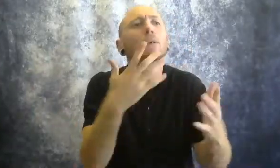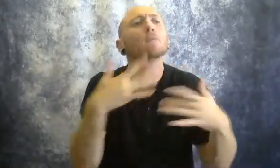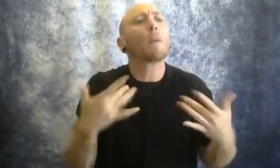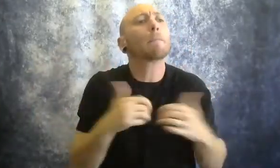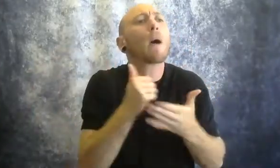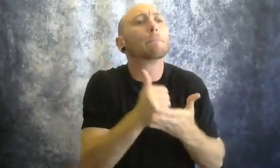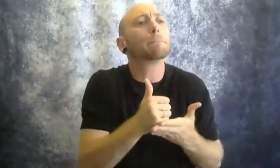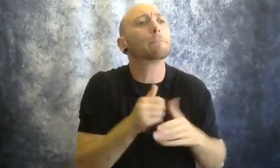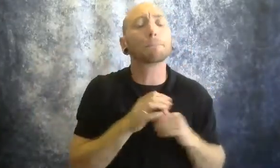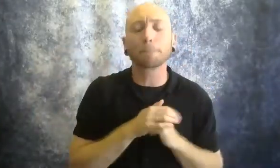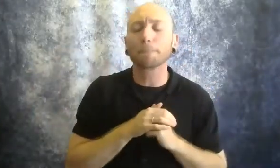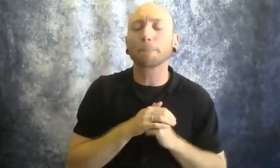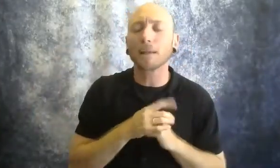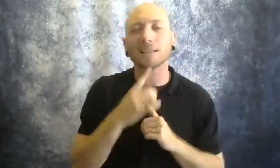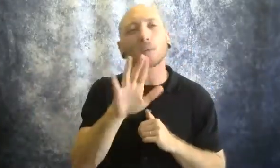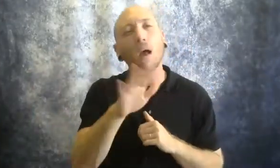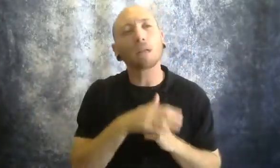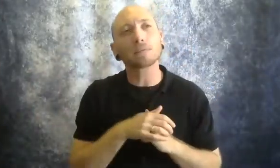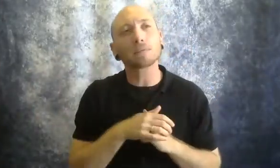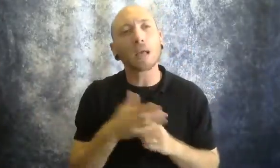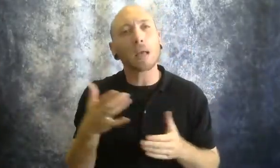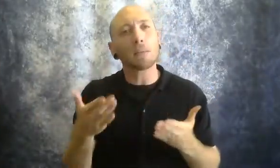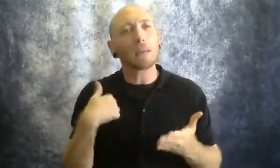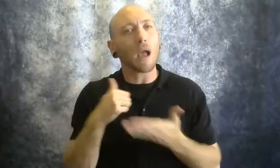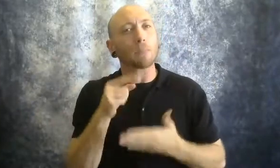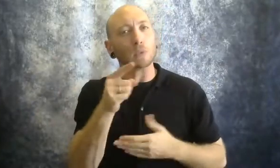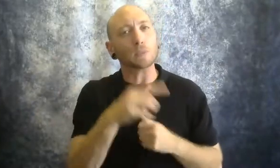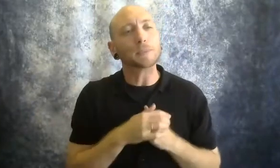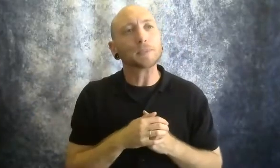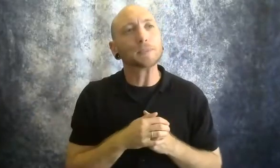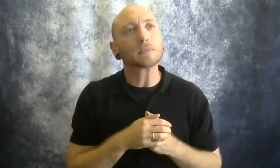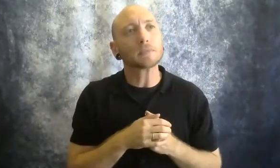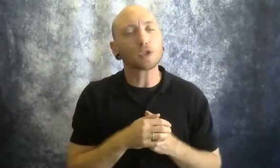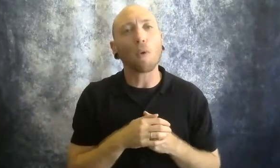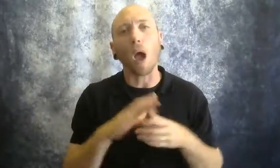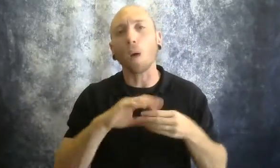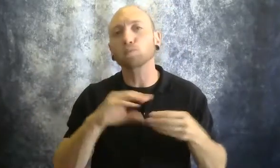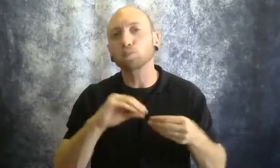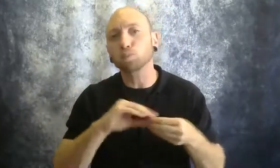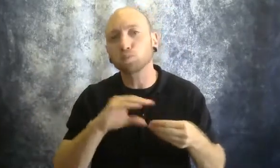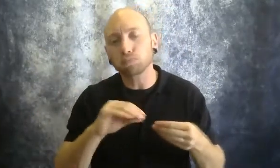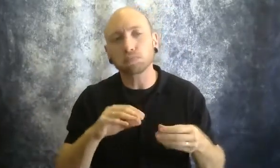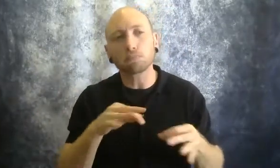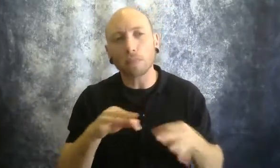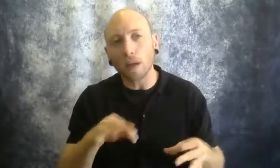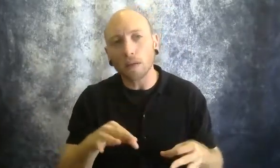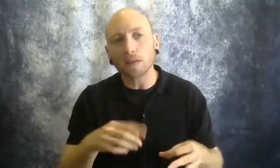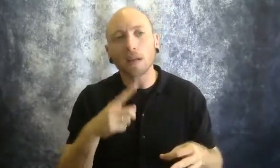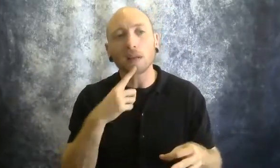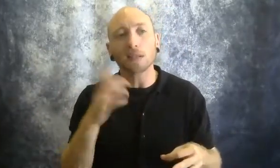was working on stuff at her desk there. And she said, how can I help you? And I said, well, maybe I can help you. And so I related